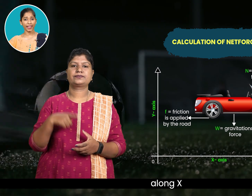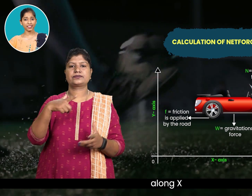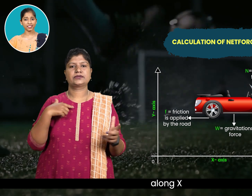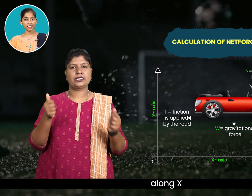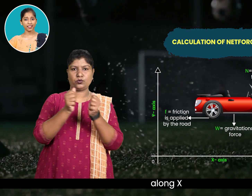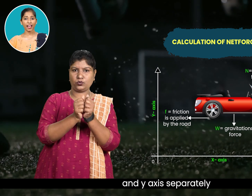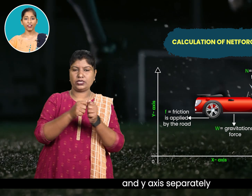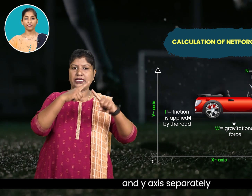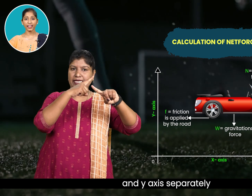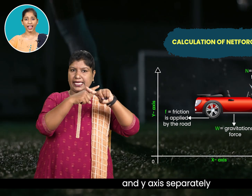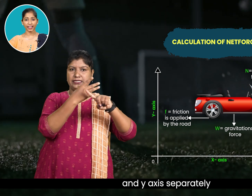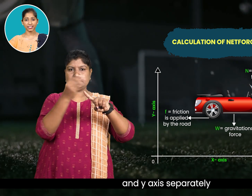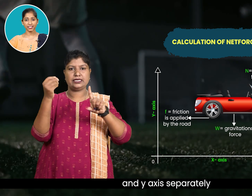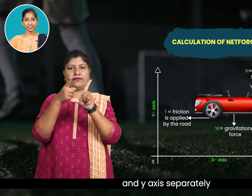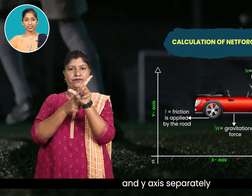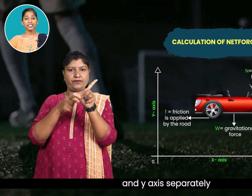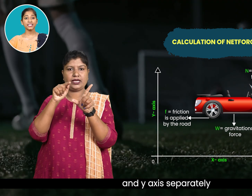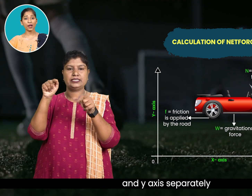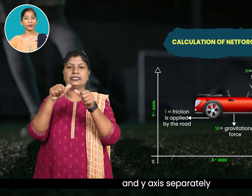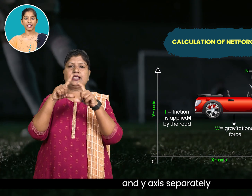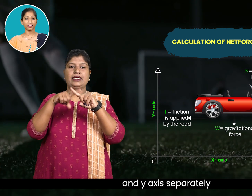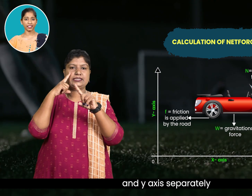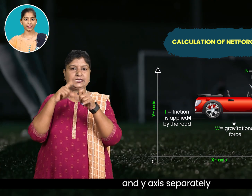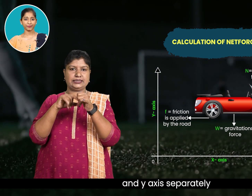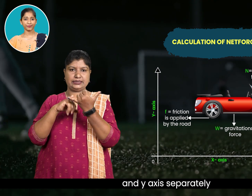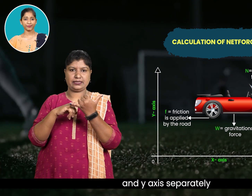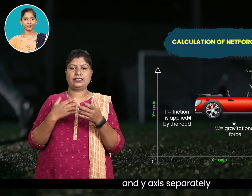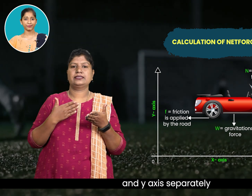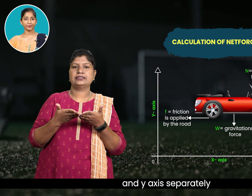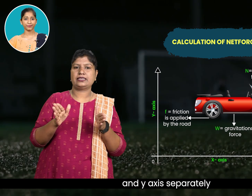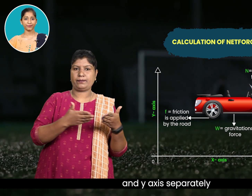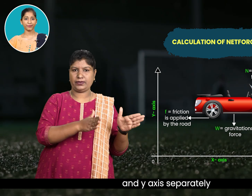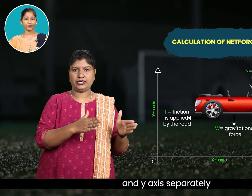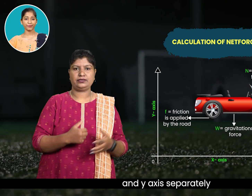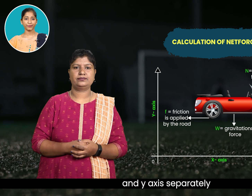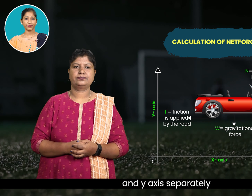along x and y axis separately.